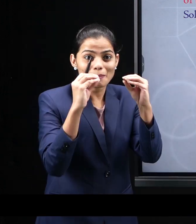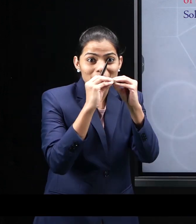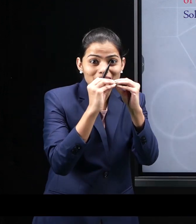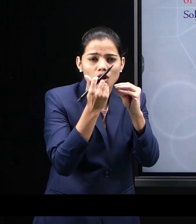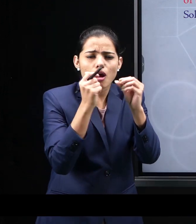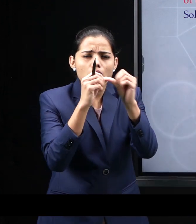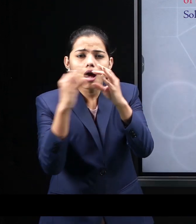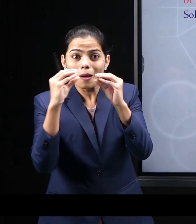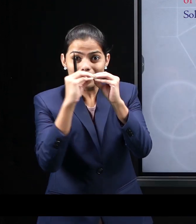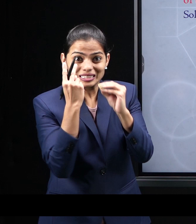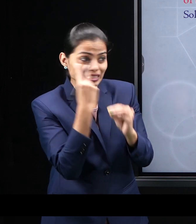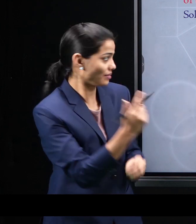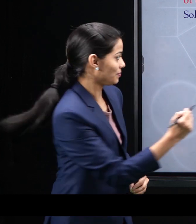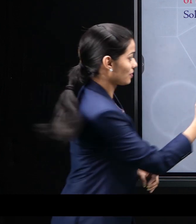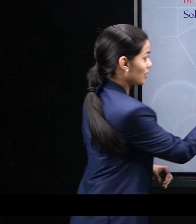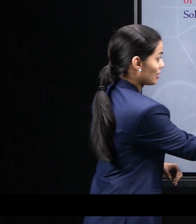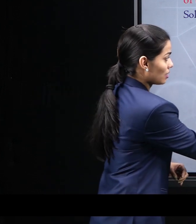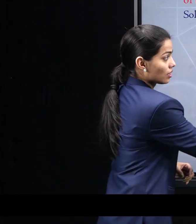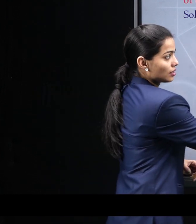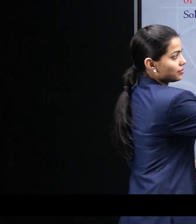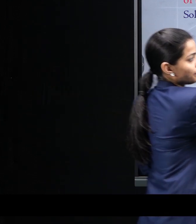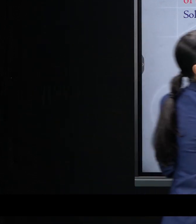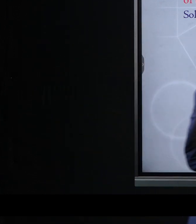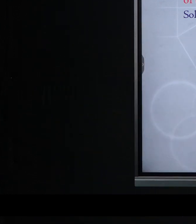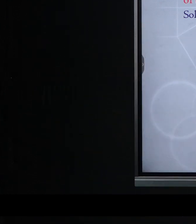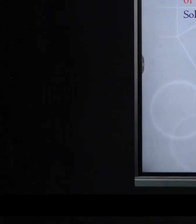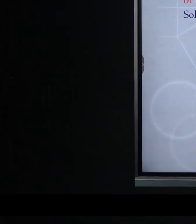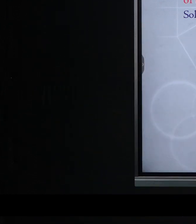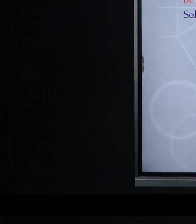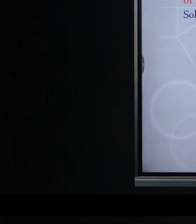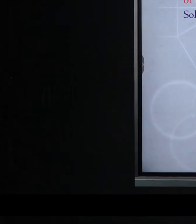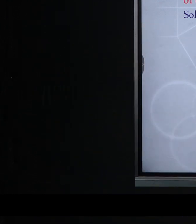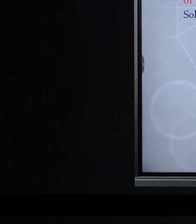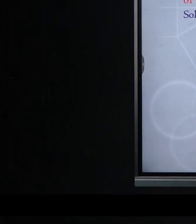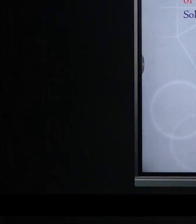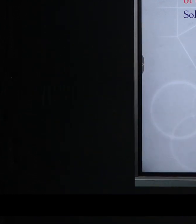B is equal to B, C, E, O.